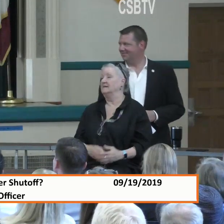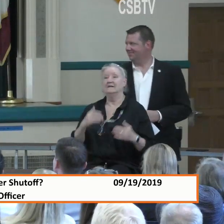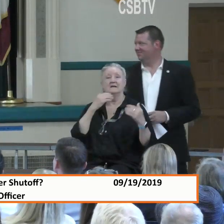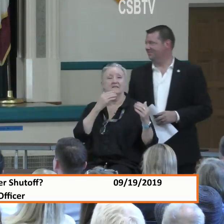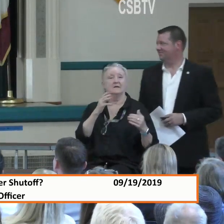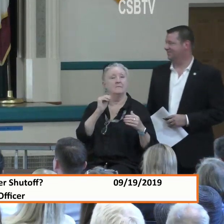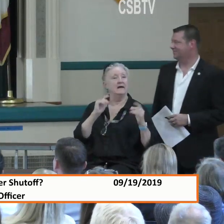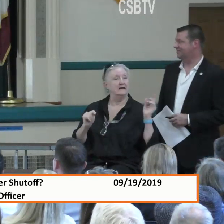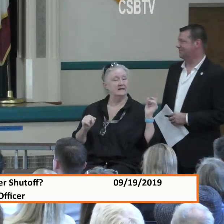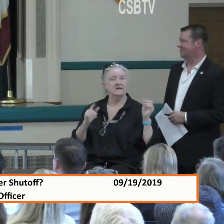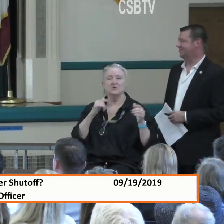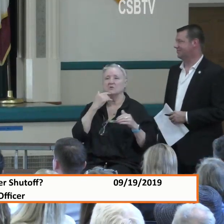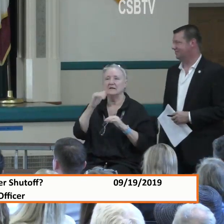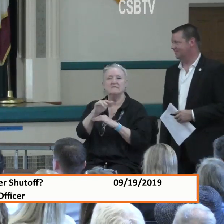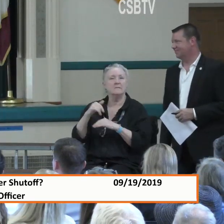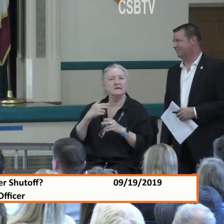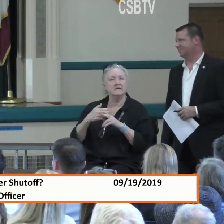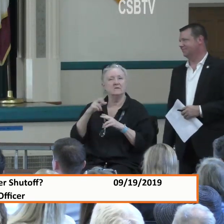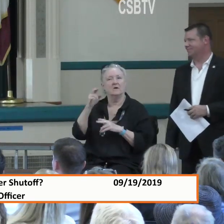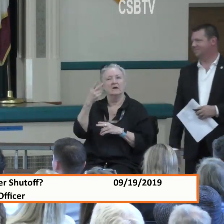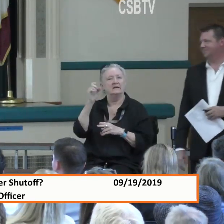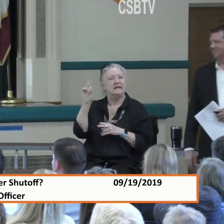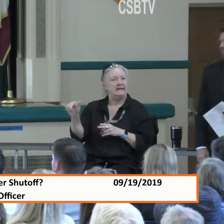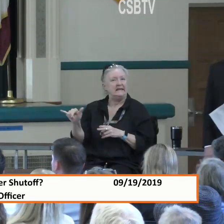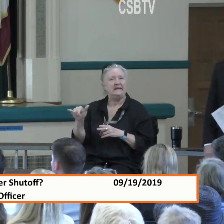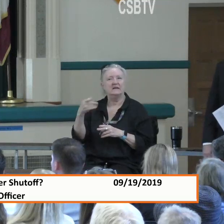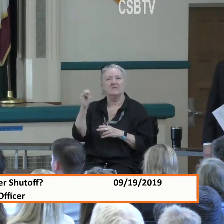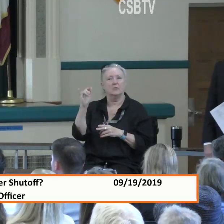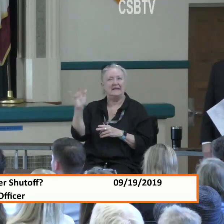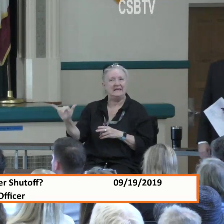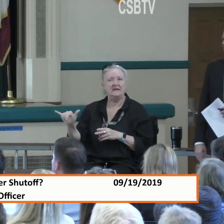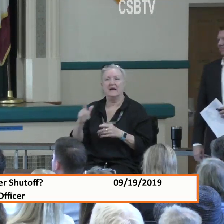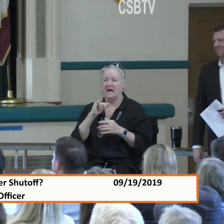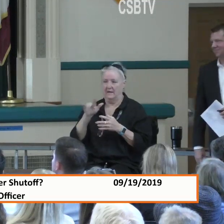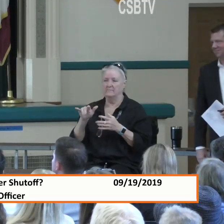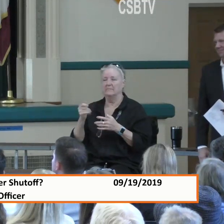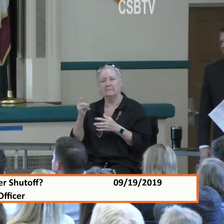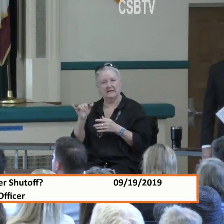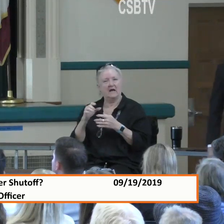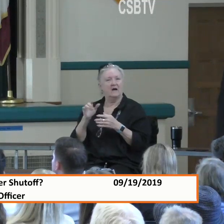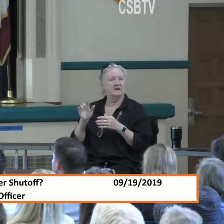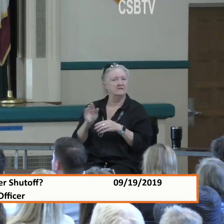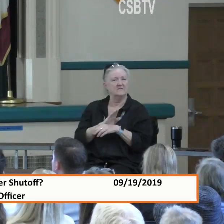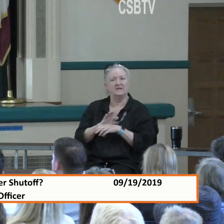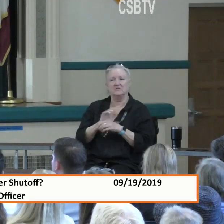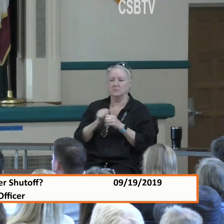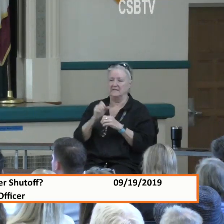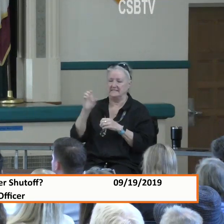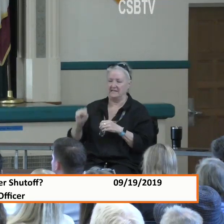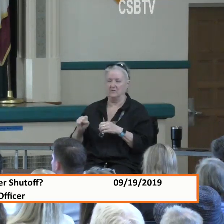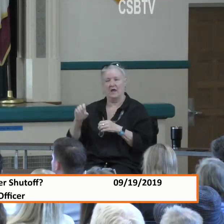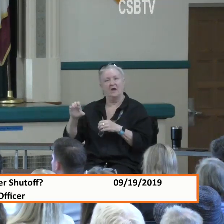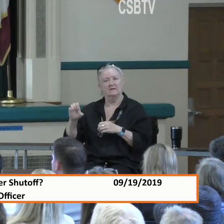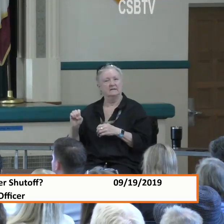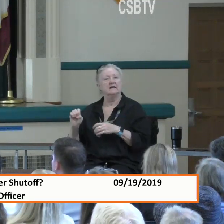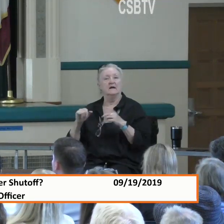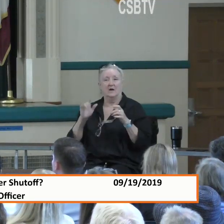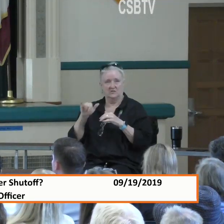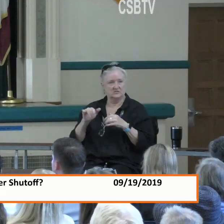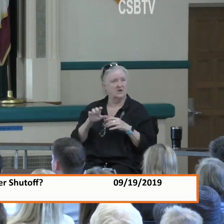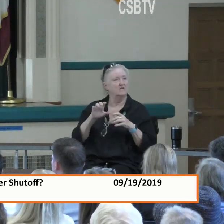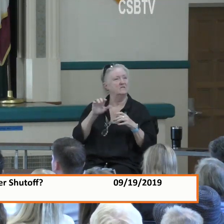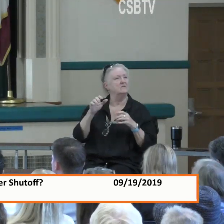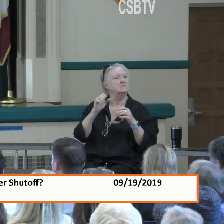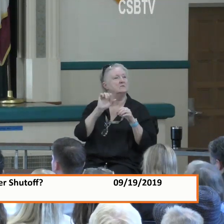Thank you, Matt. Good evening. My name is Rondi Guthrie, and I'm in local public affairs with Southern California Edison. I also have a colleague here with me